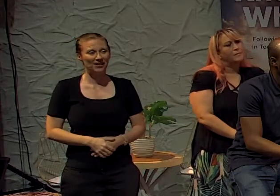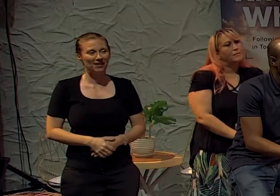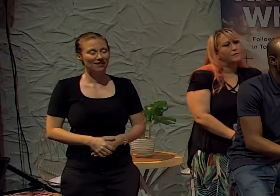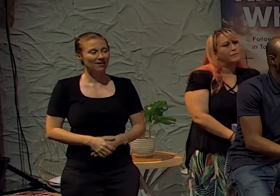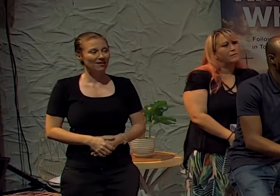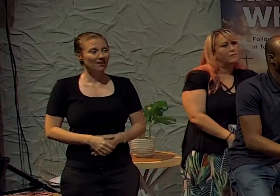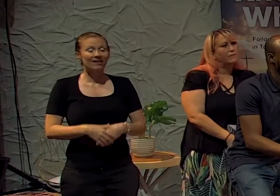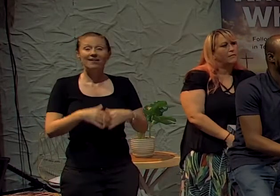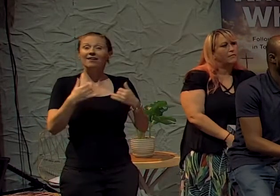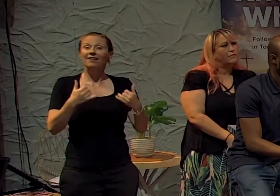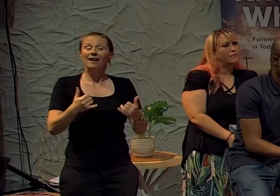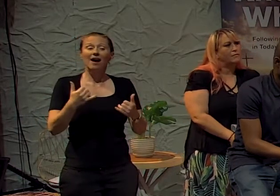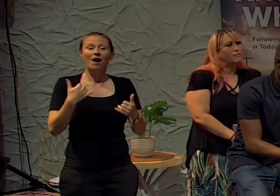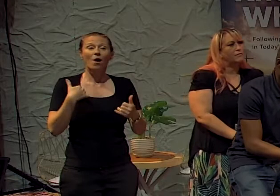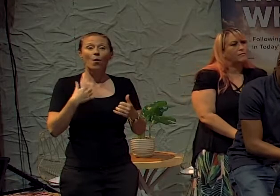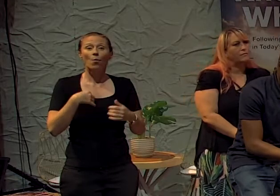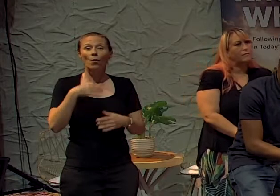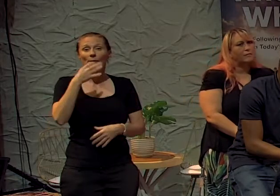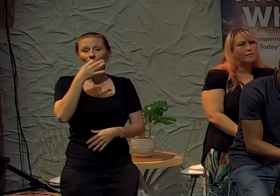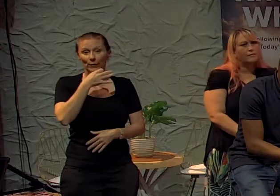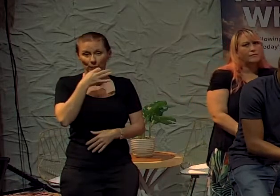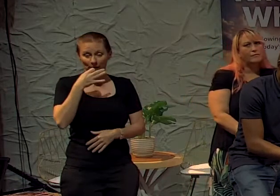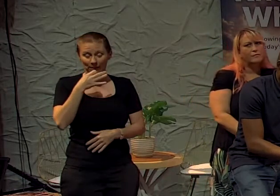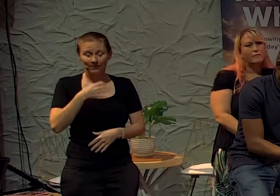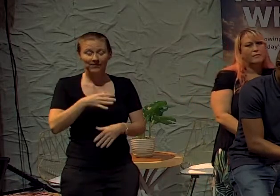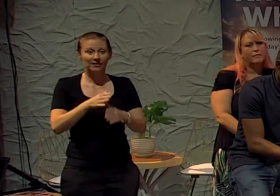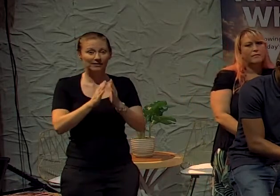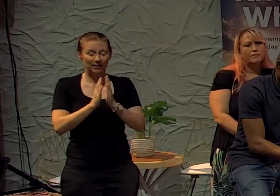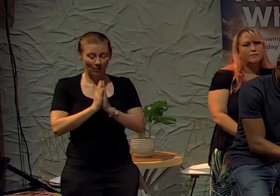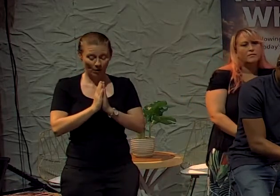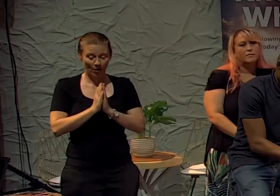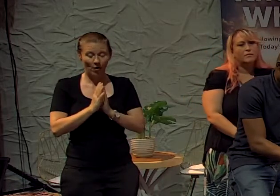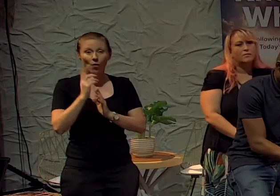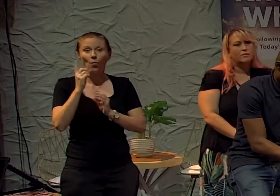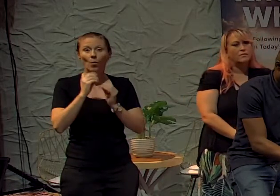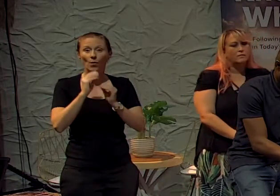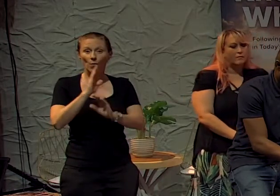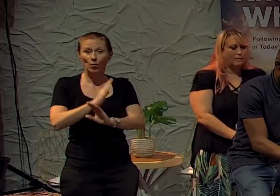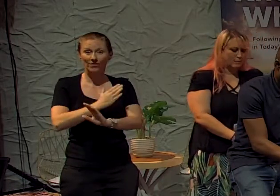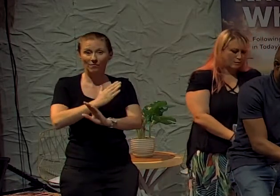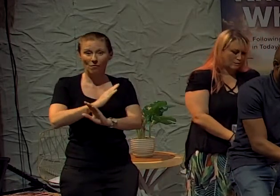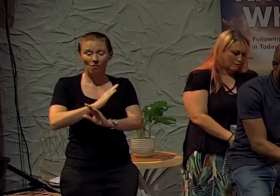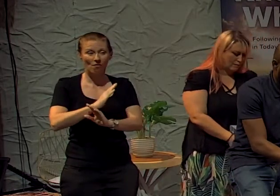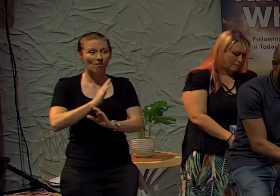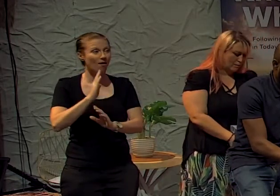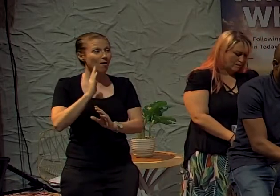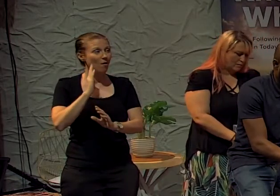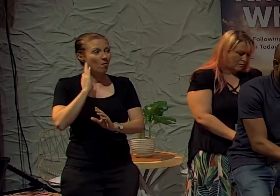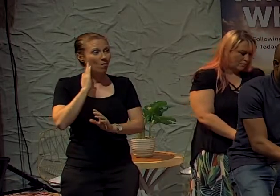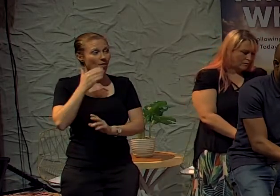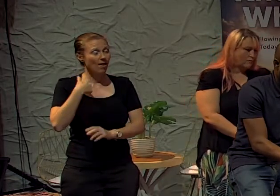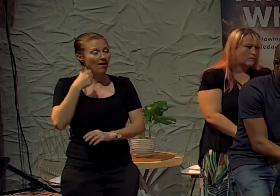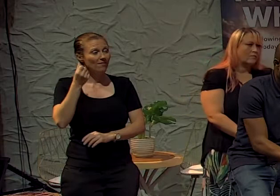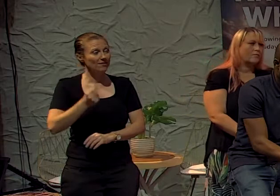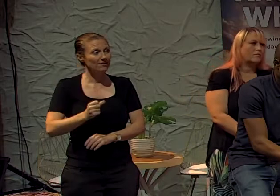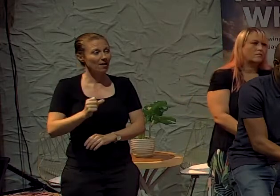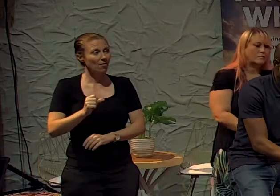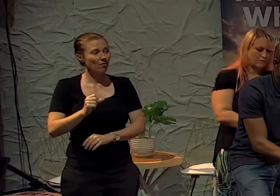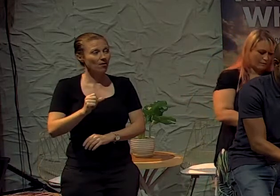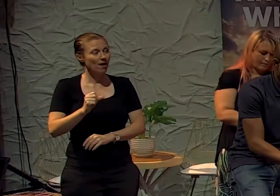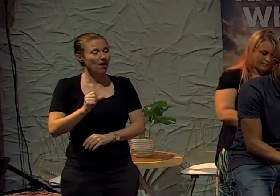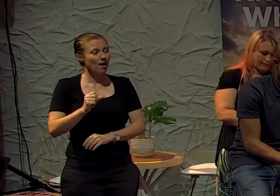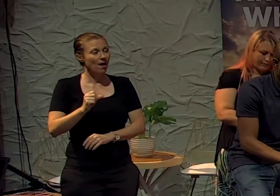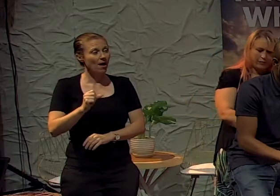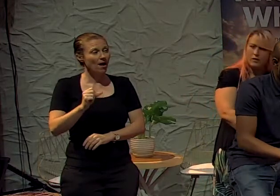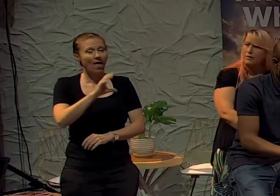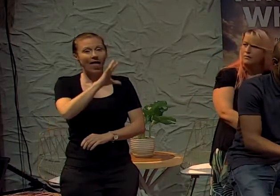So what we'll do now is we'll just take communion, we'll say a prayer, sing one more song, and we have the South African Affair